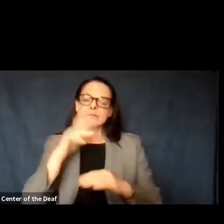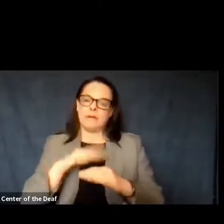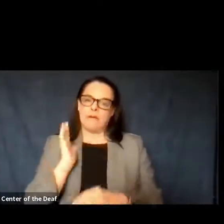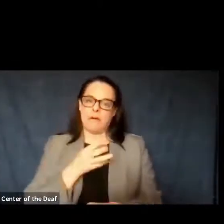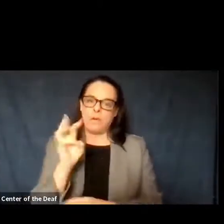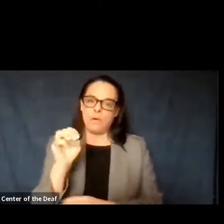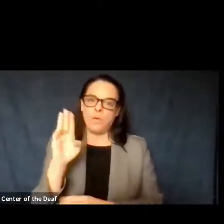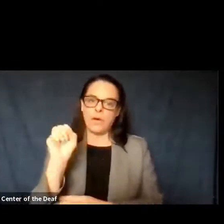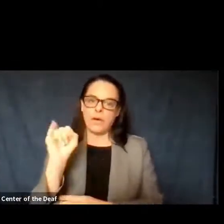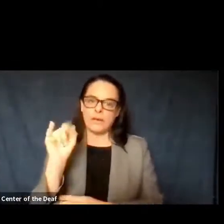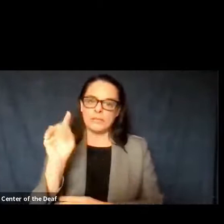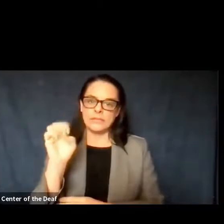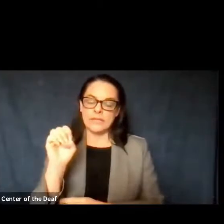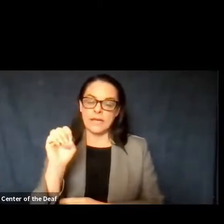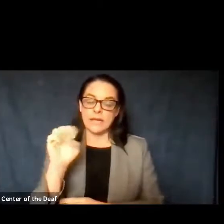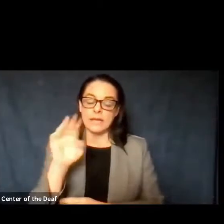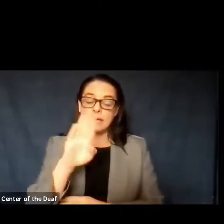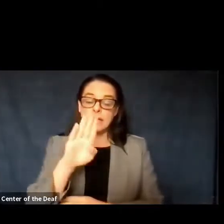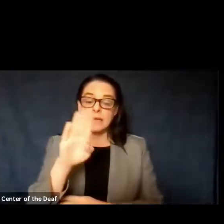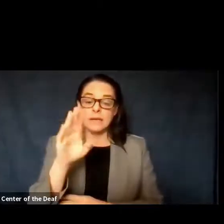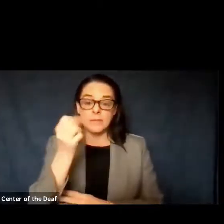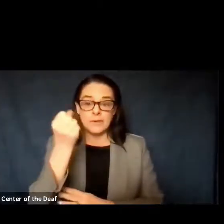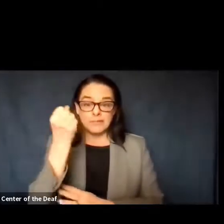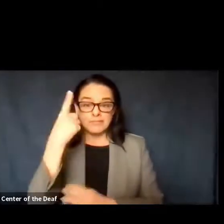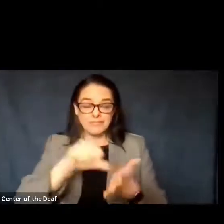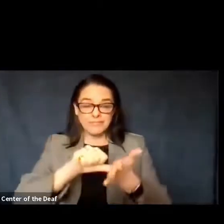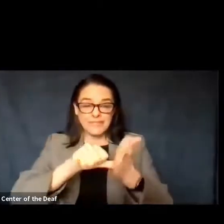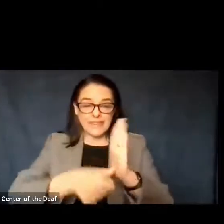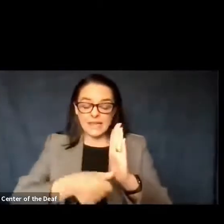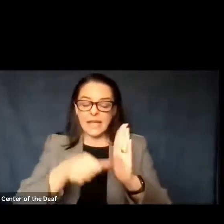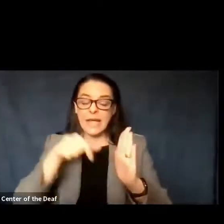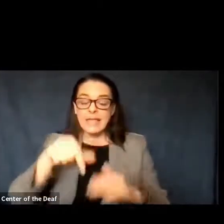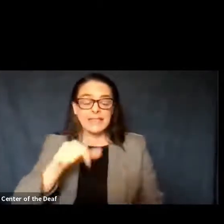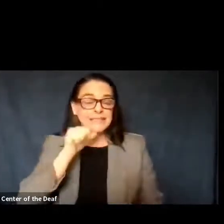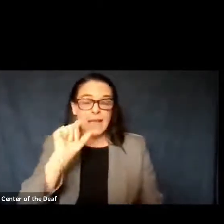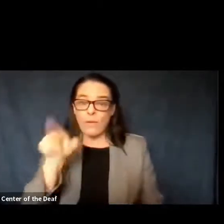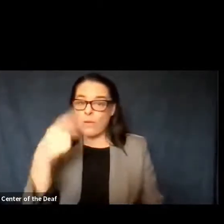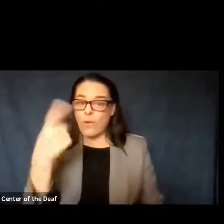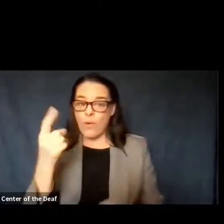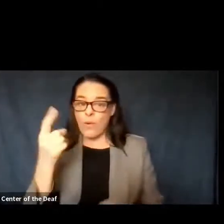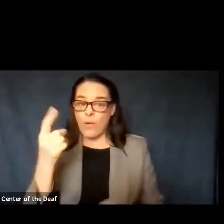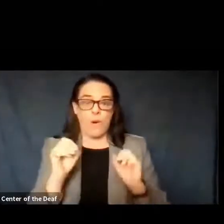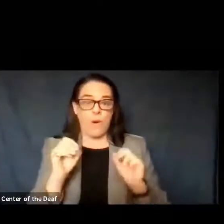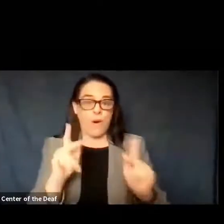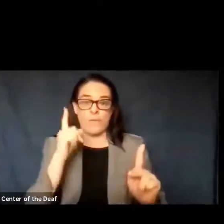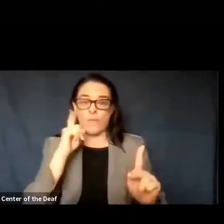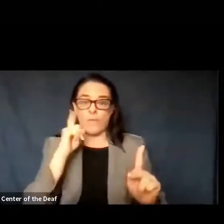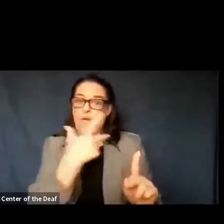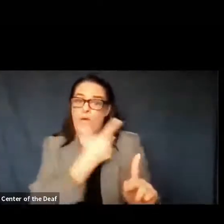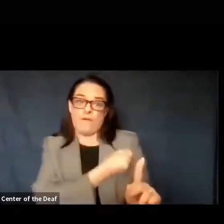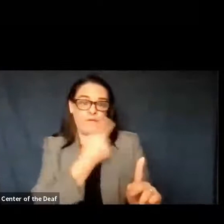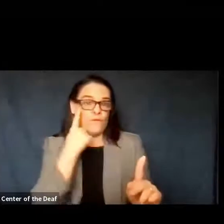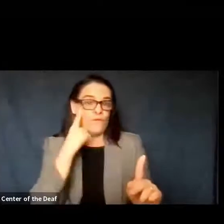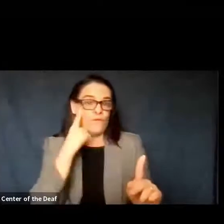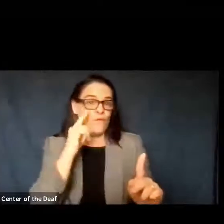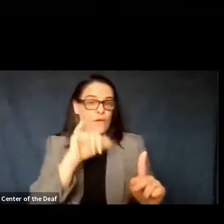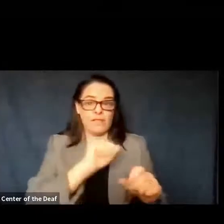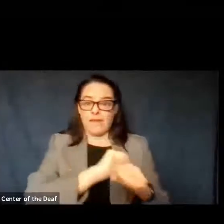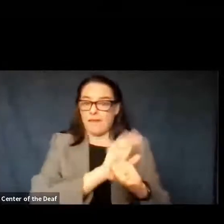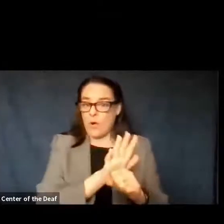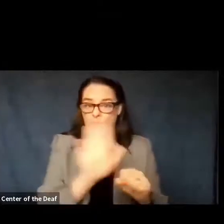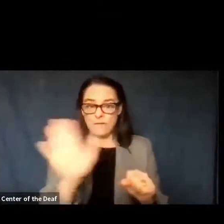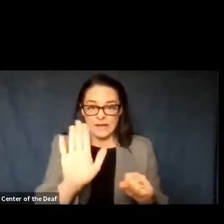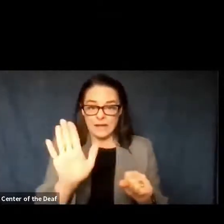can't stress this enough, this is not the only opportunity for folks to get vaccinated. As we receive more vaccine, we